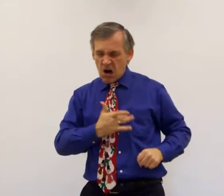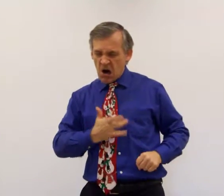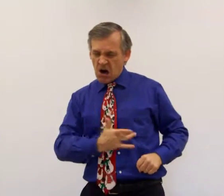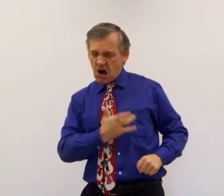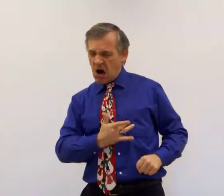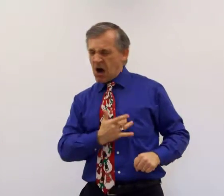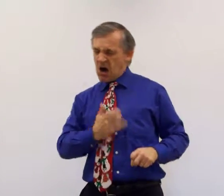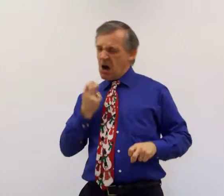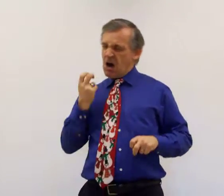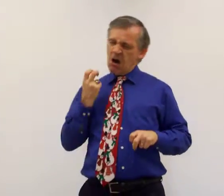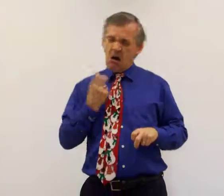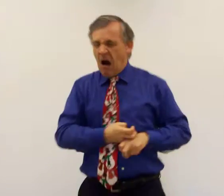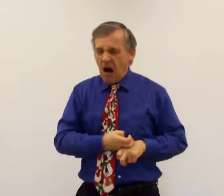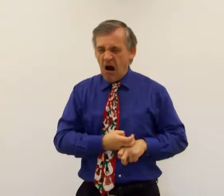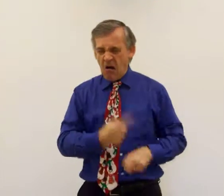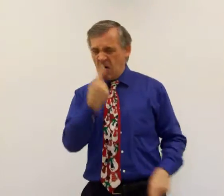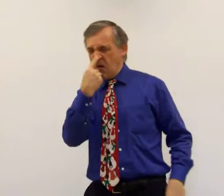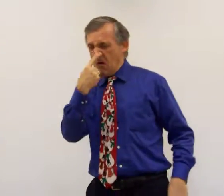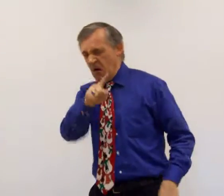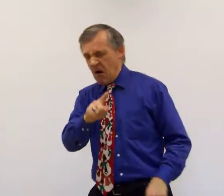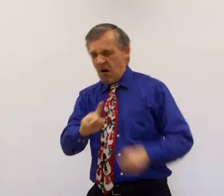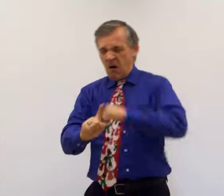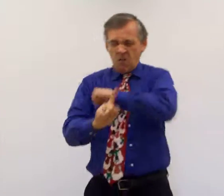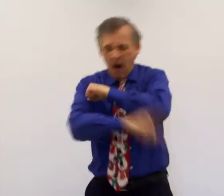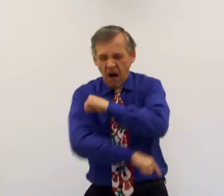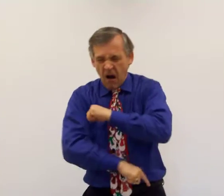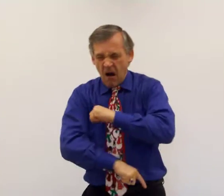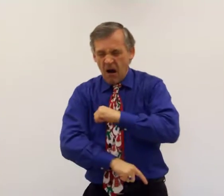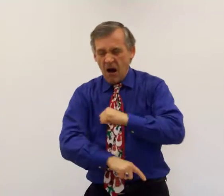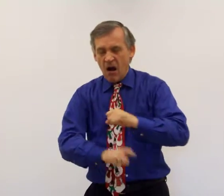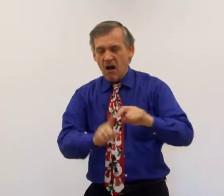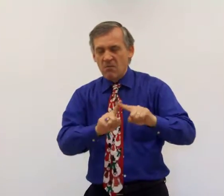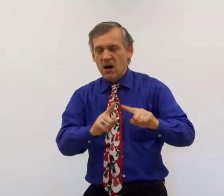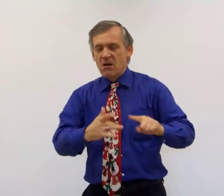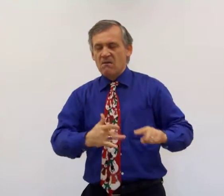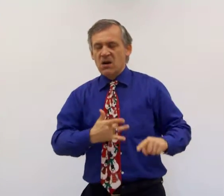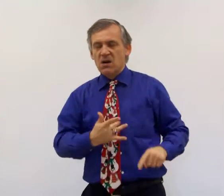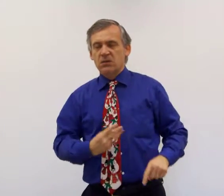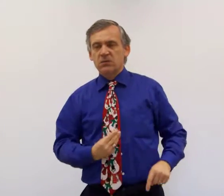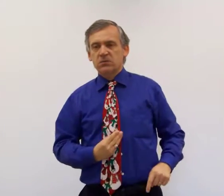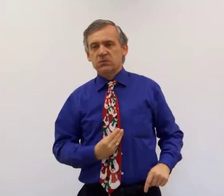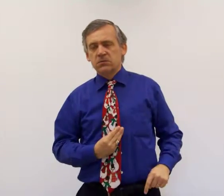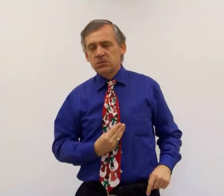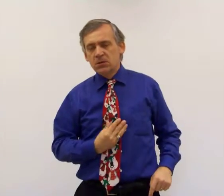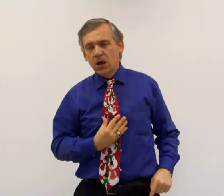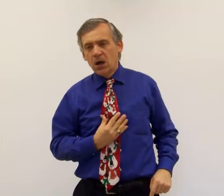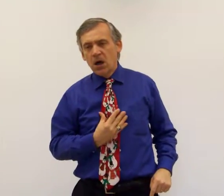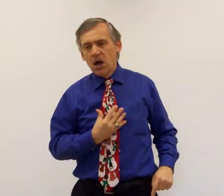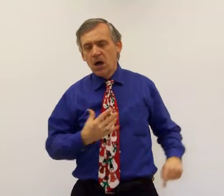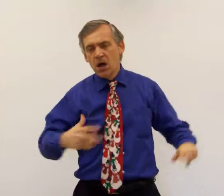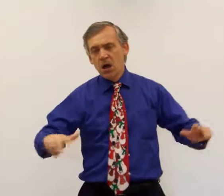nothing for it, was touched by the love and longing of the